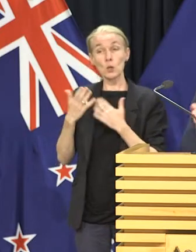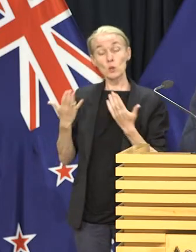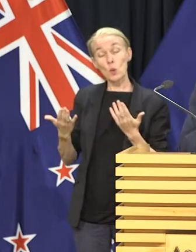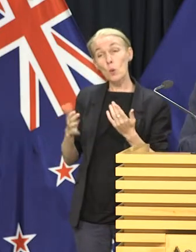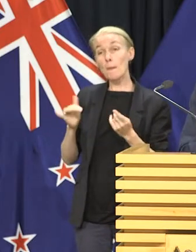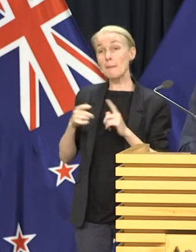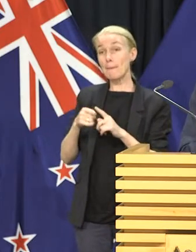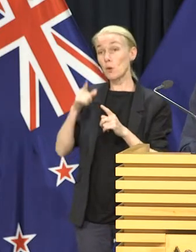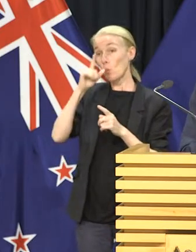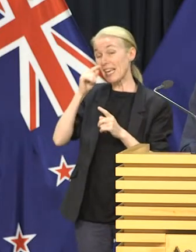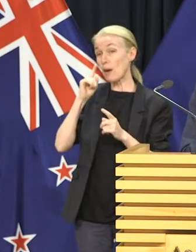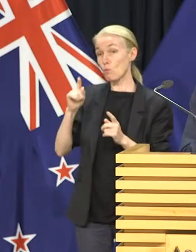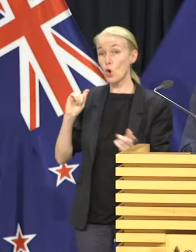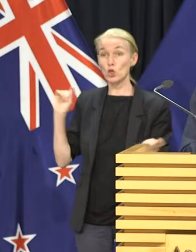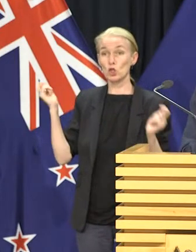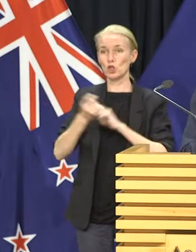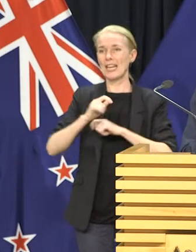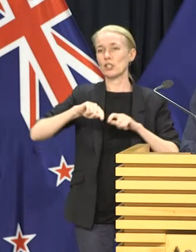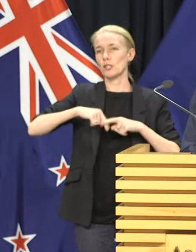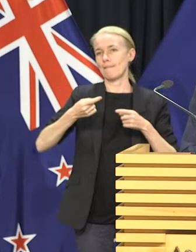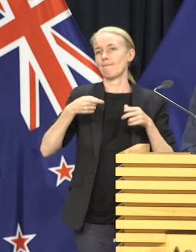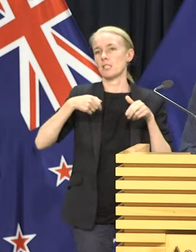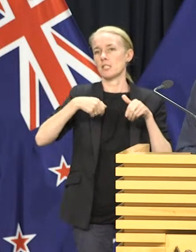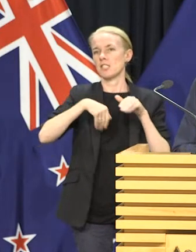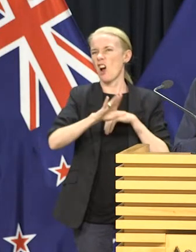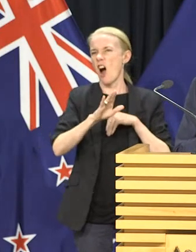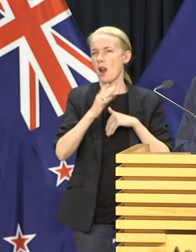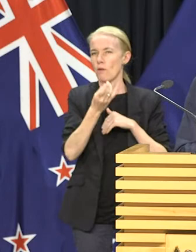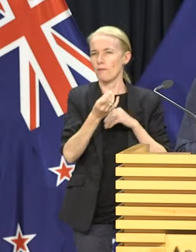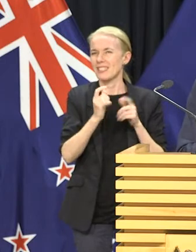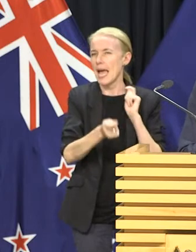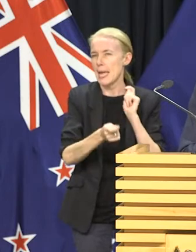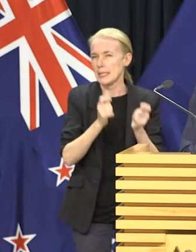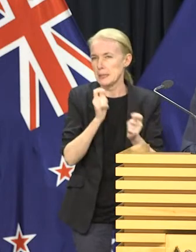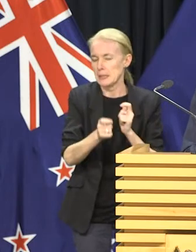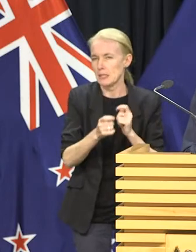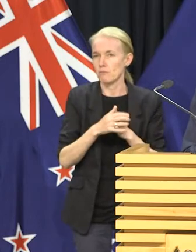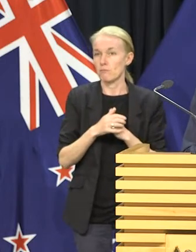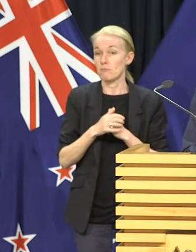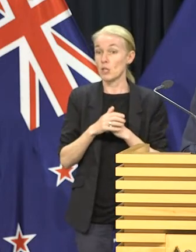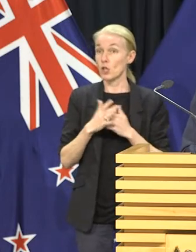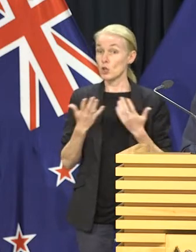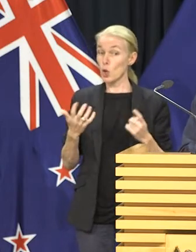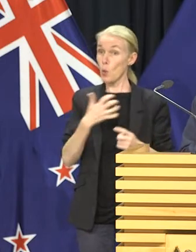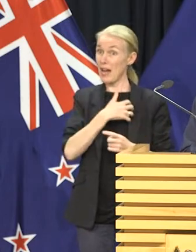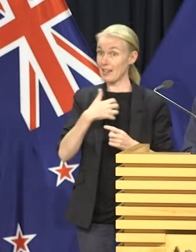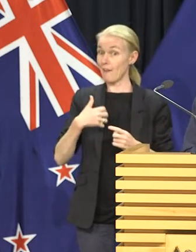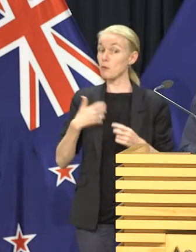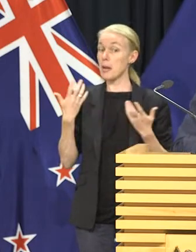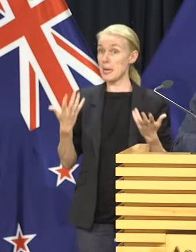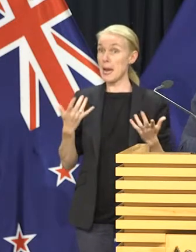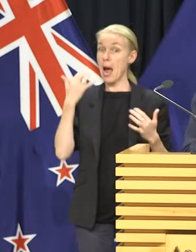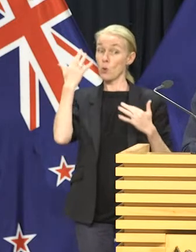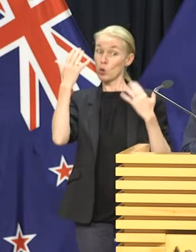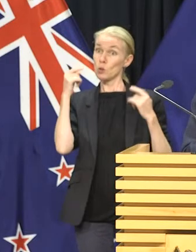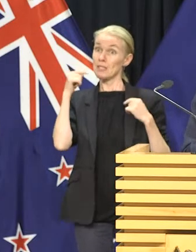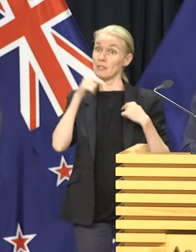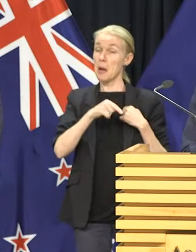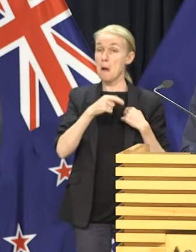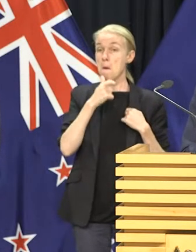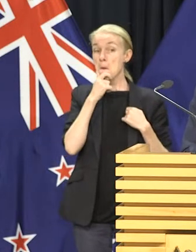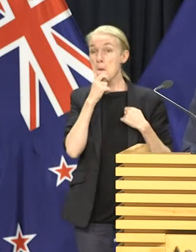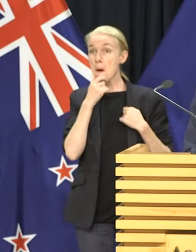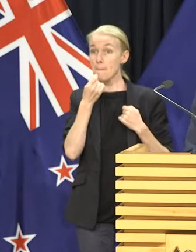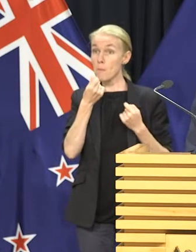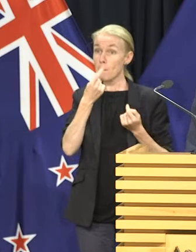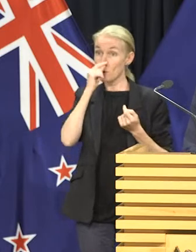cytology-based program, to an HPV testing-based program. Within that, and the government is actively considering the funding